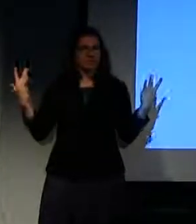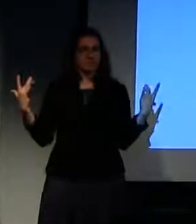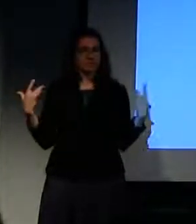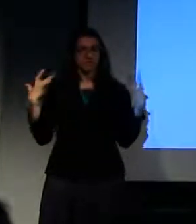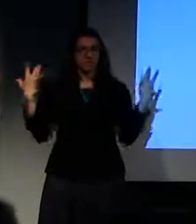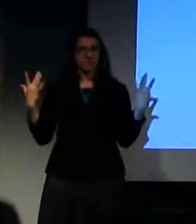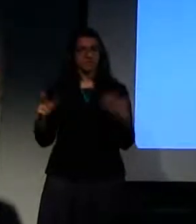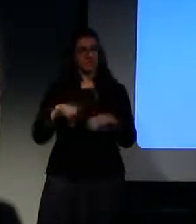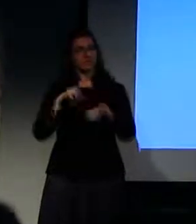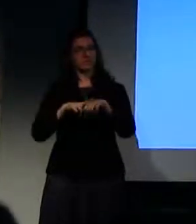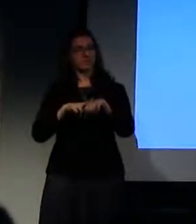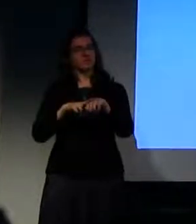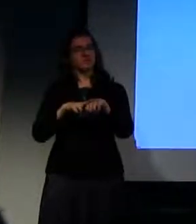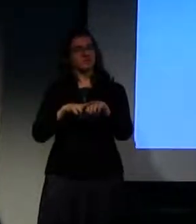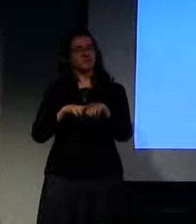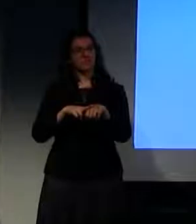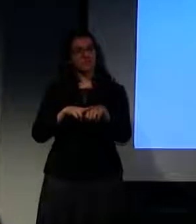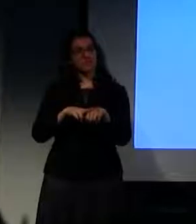nonchalant nature.